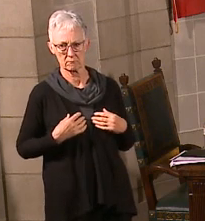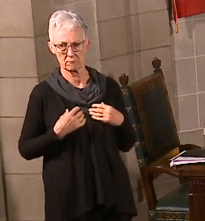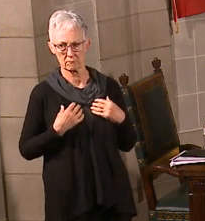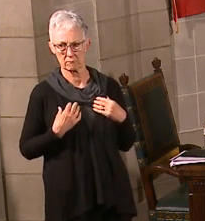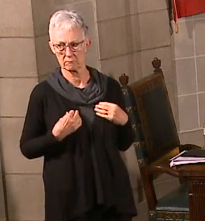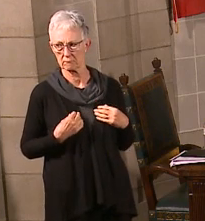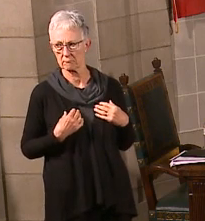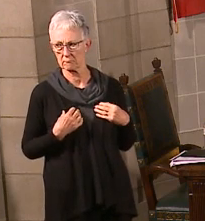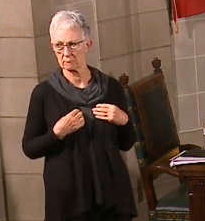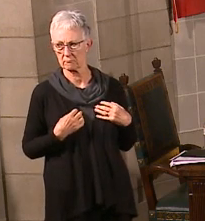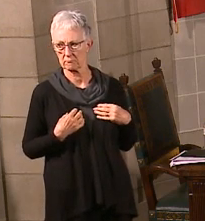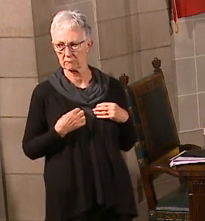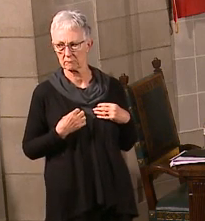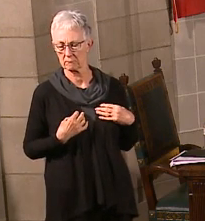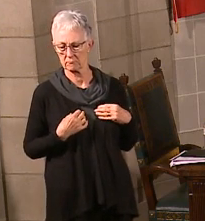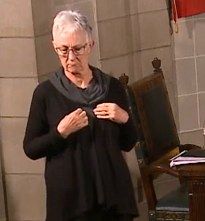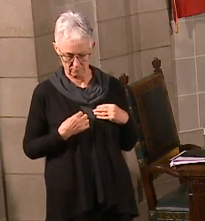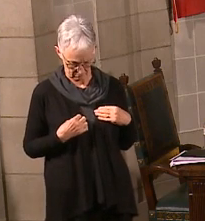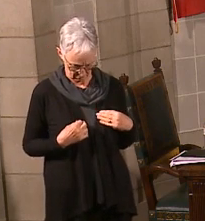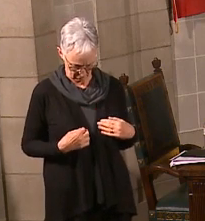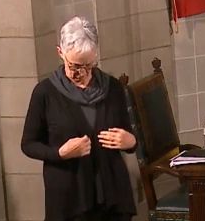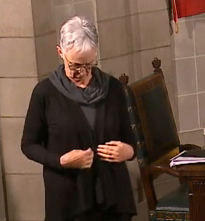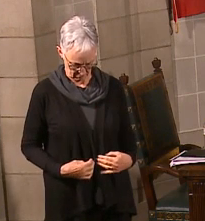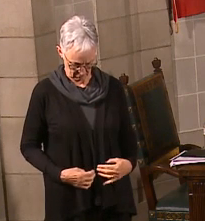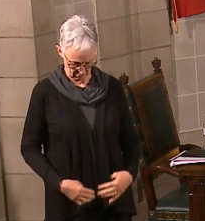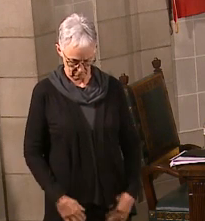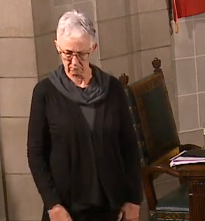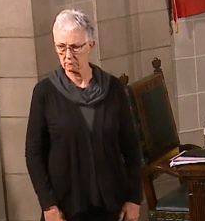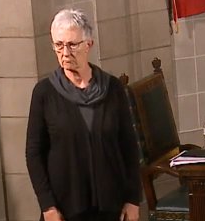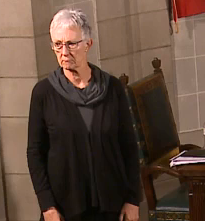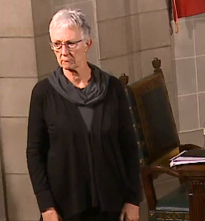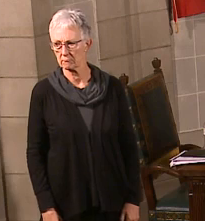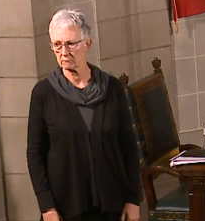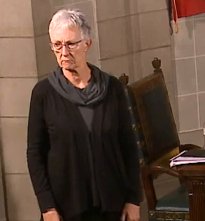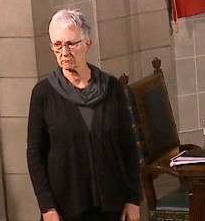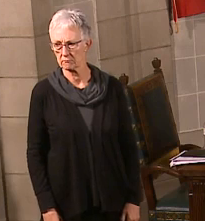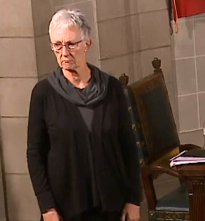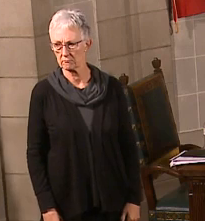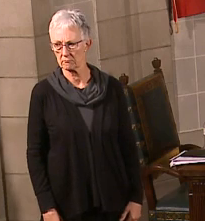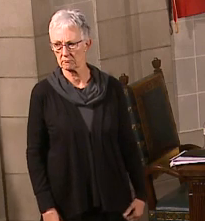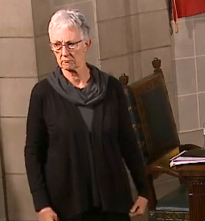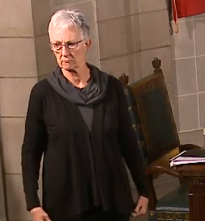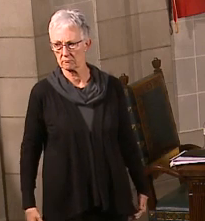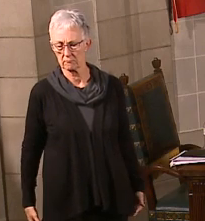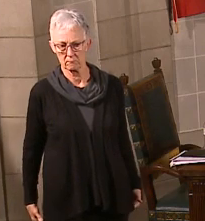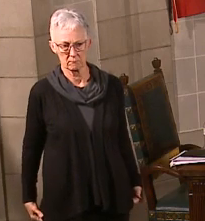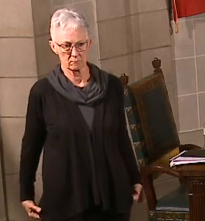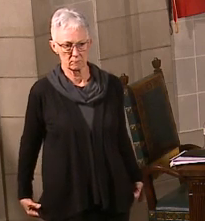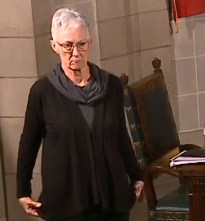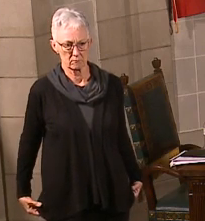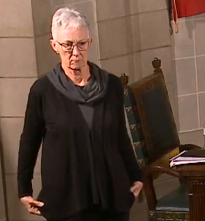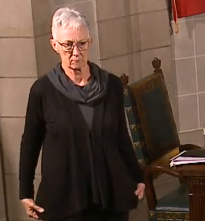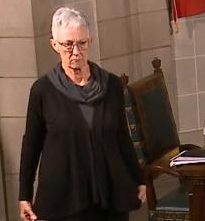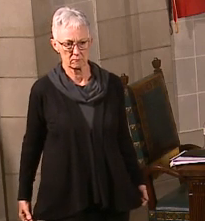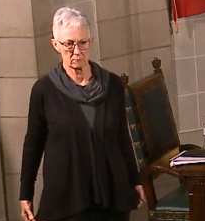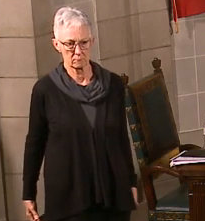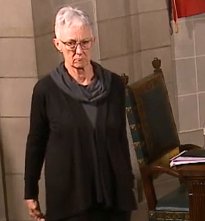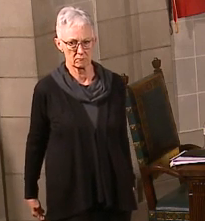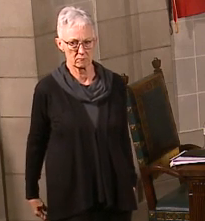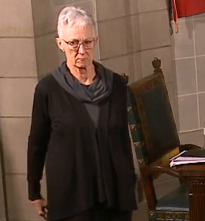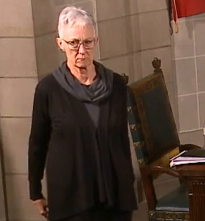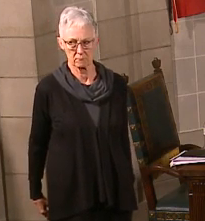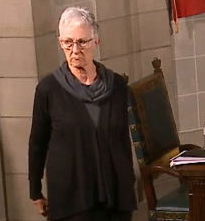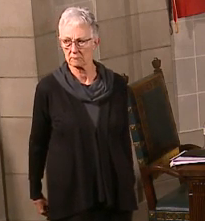a communication from the Department of Labor saying the best course of action is not to call them, that the agency would reach out if there were problems. How can they get